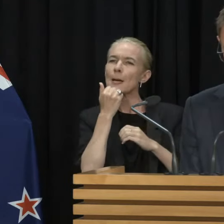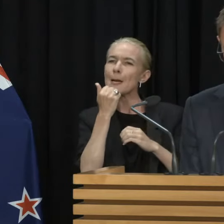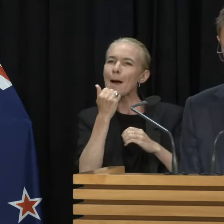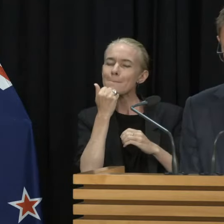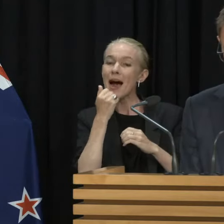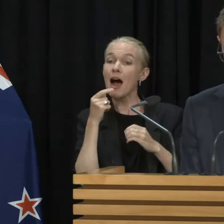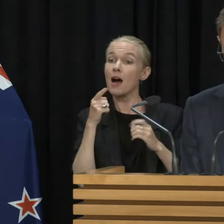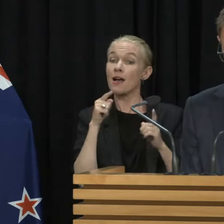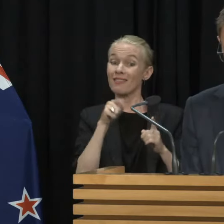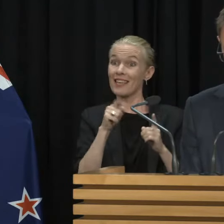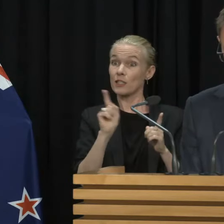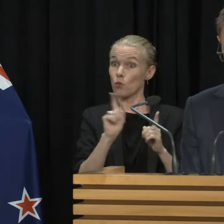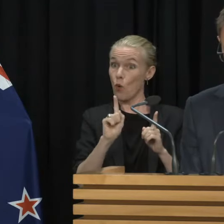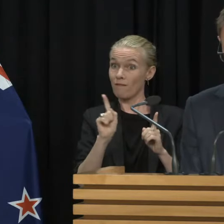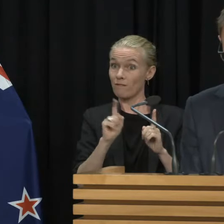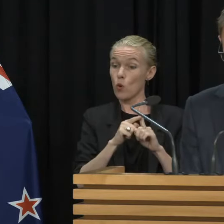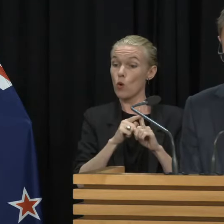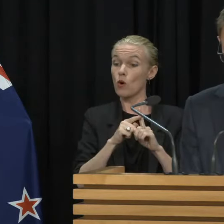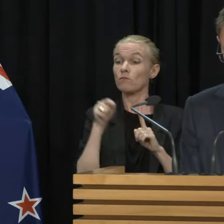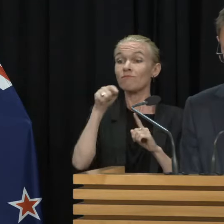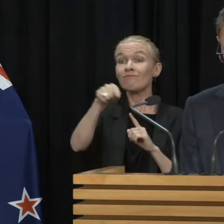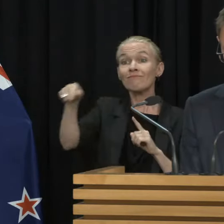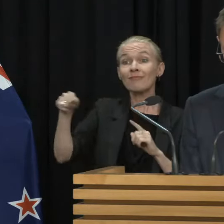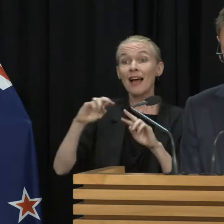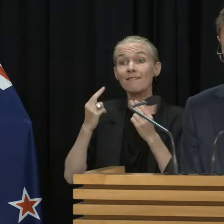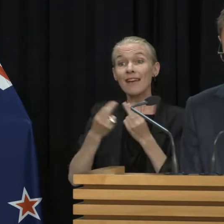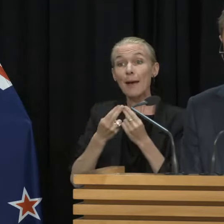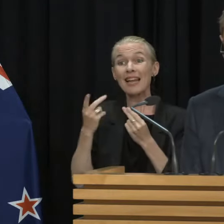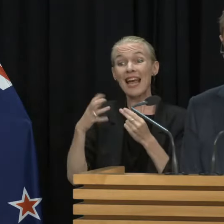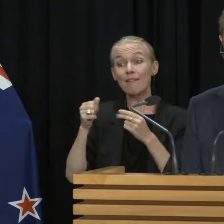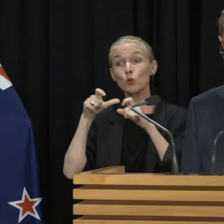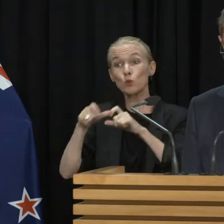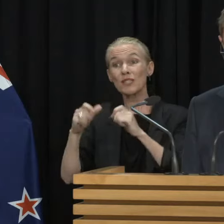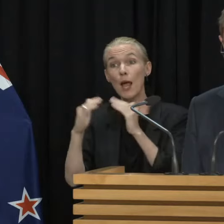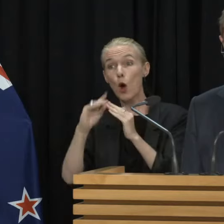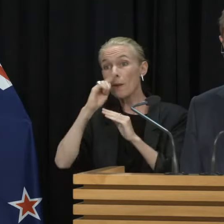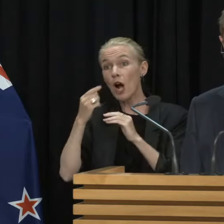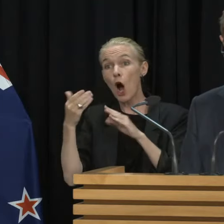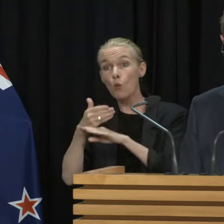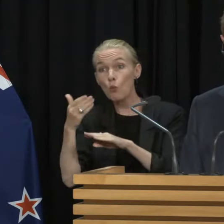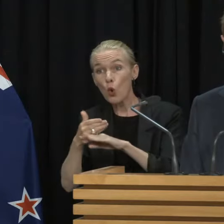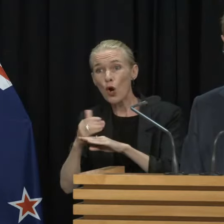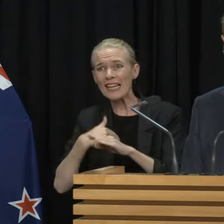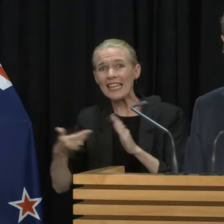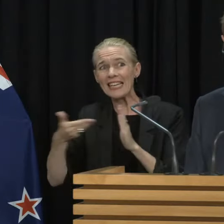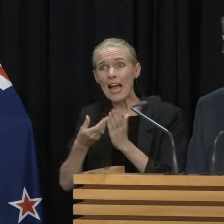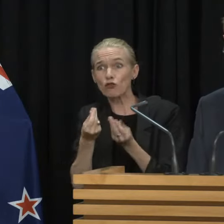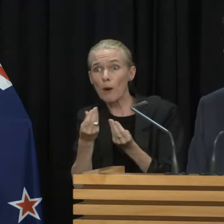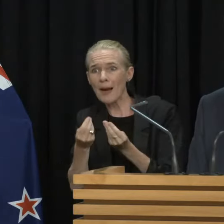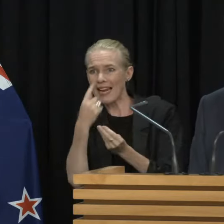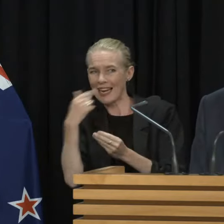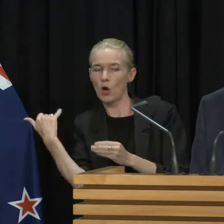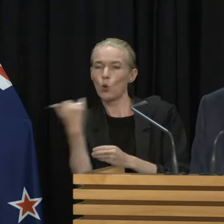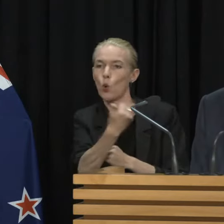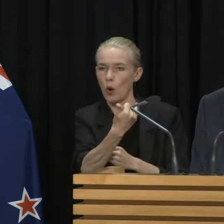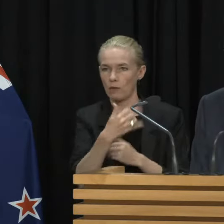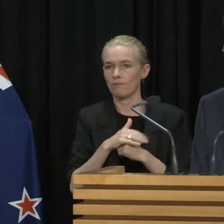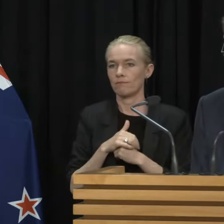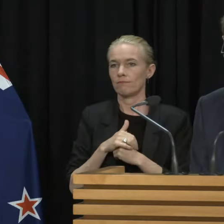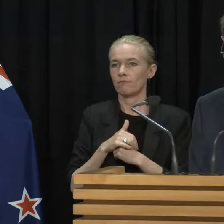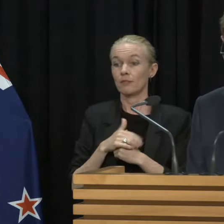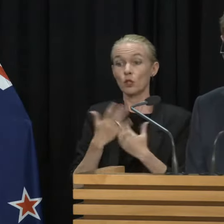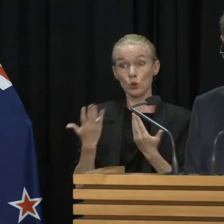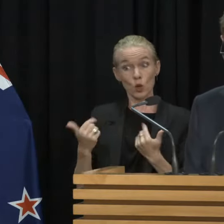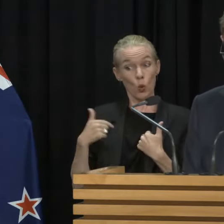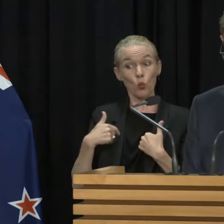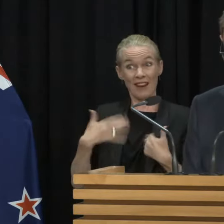High School who are required to self-isolate, and information about this and the support available has been passed on to those people who need